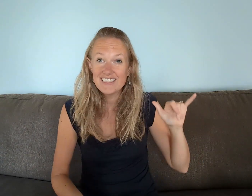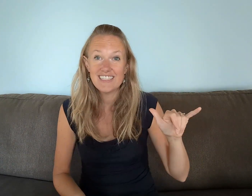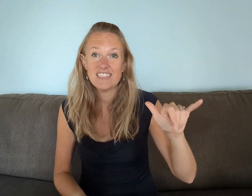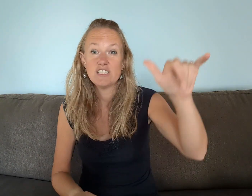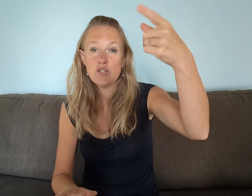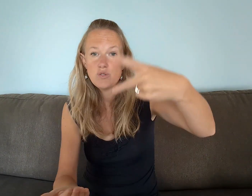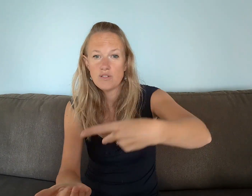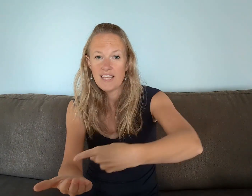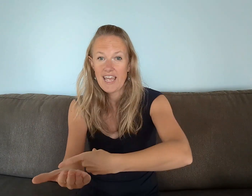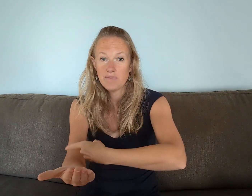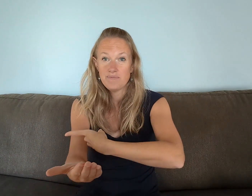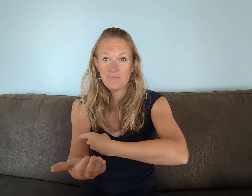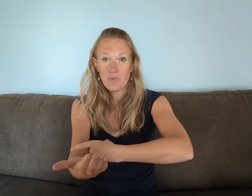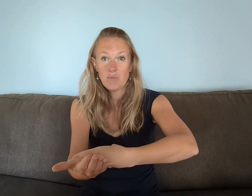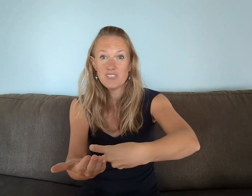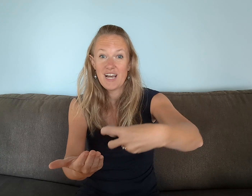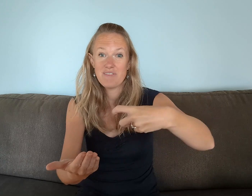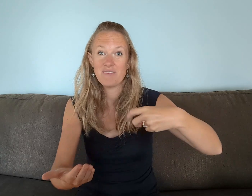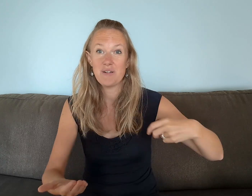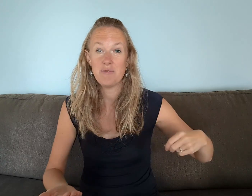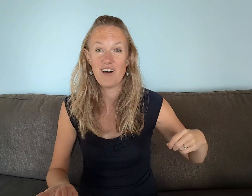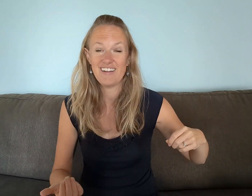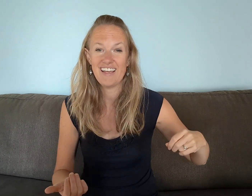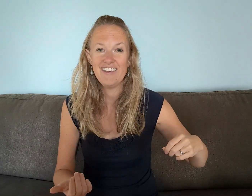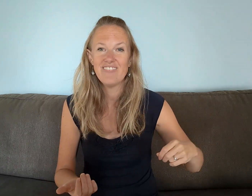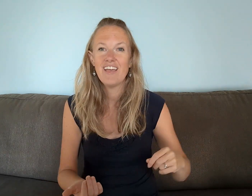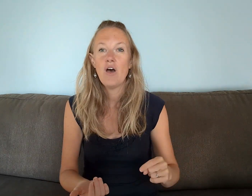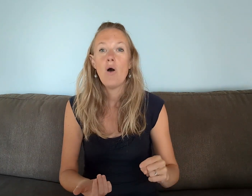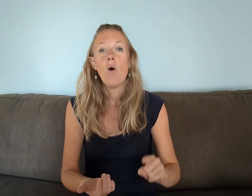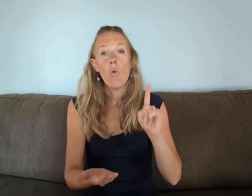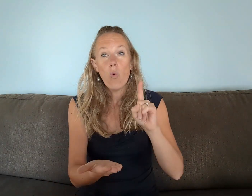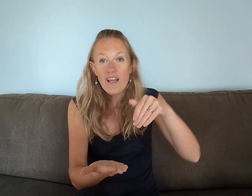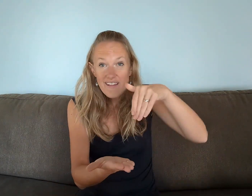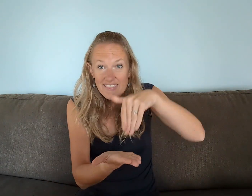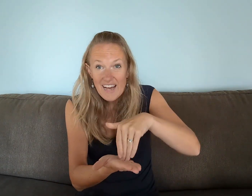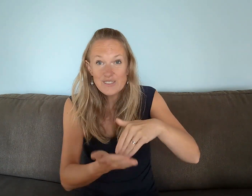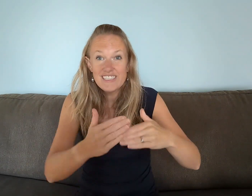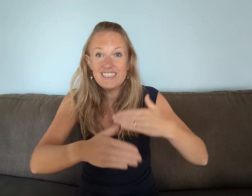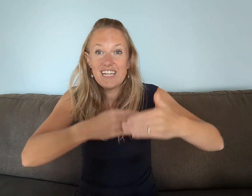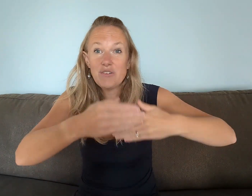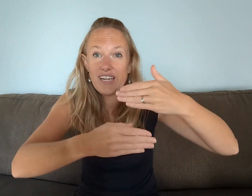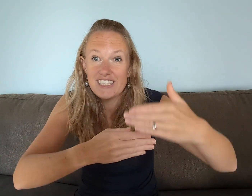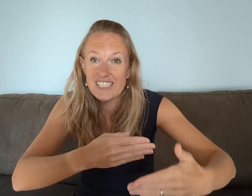ages to the Lamb. One more time and then we're gonna move on, okay? 1,000